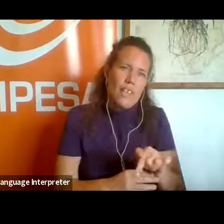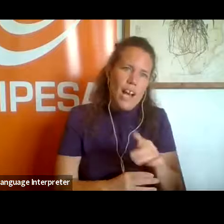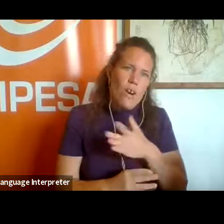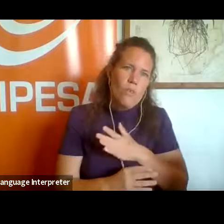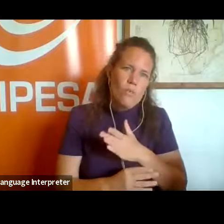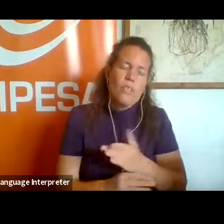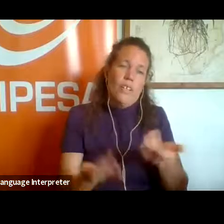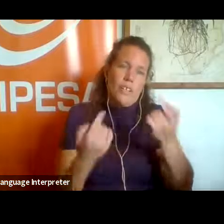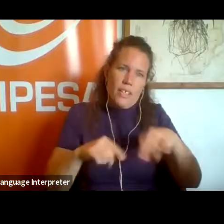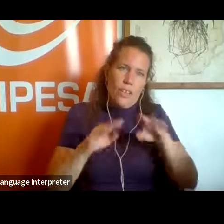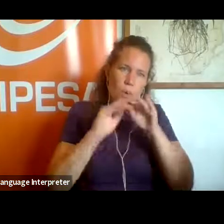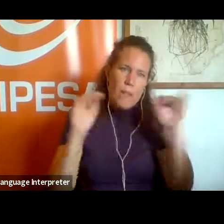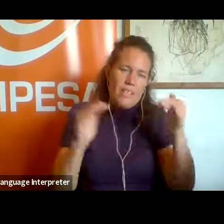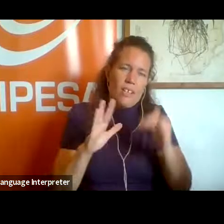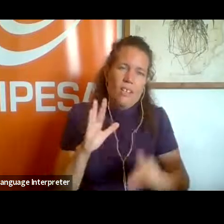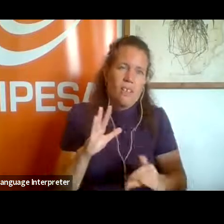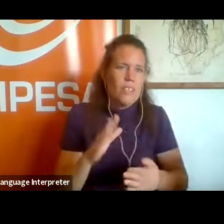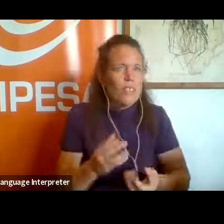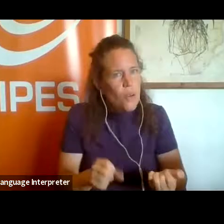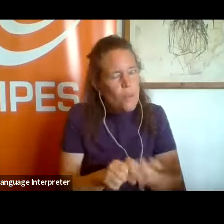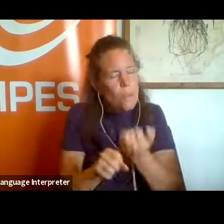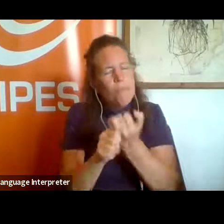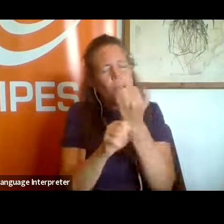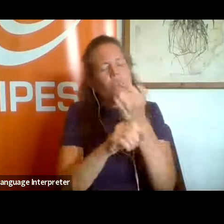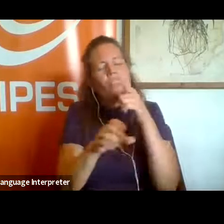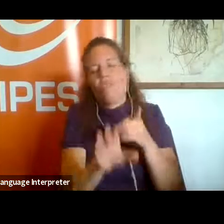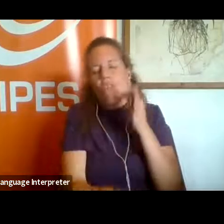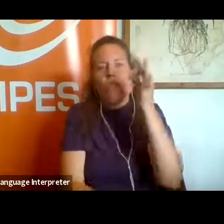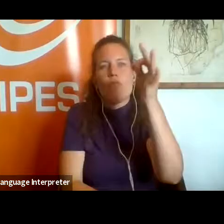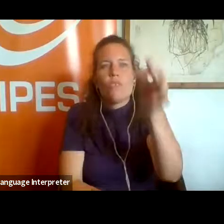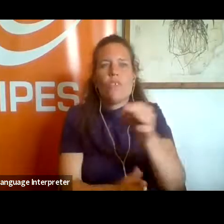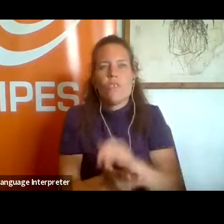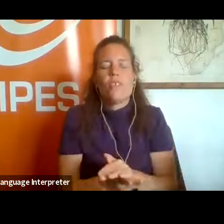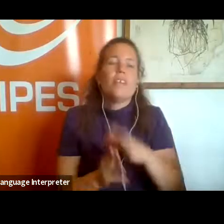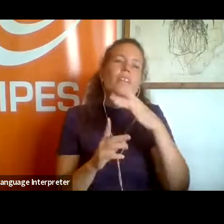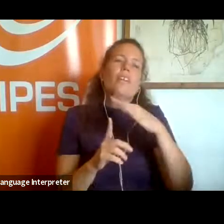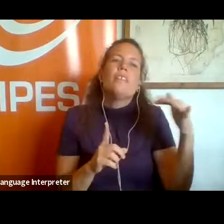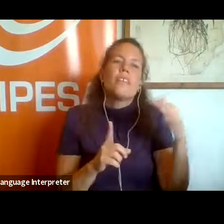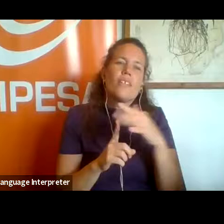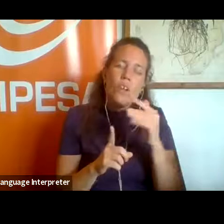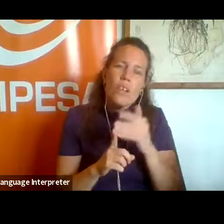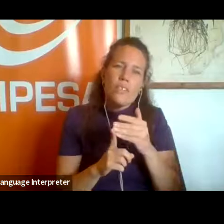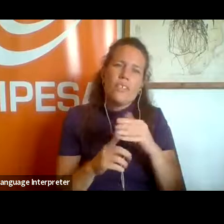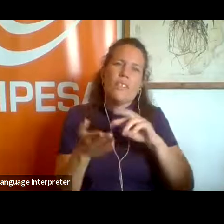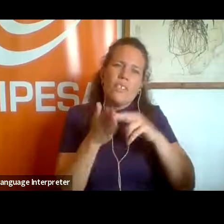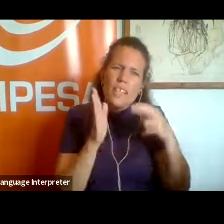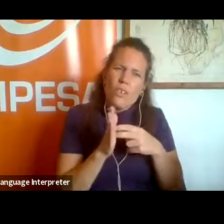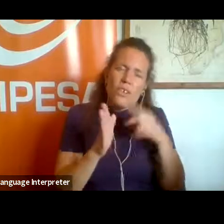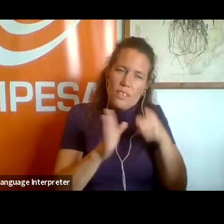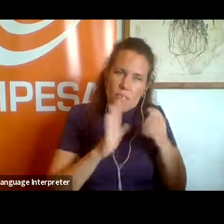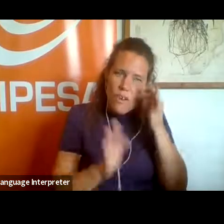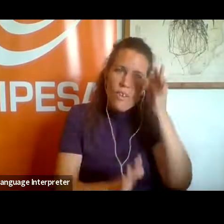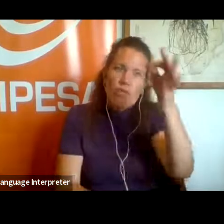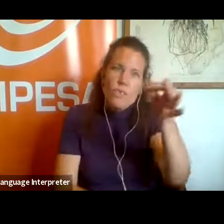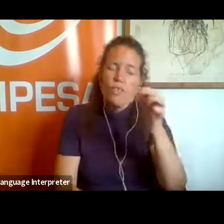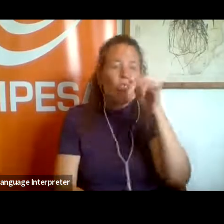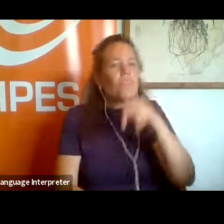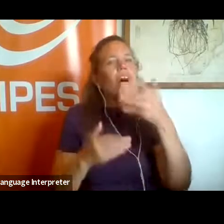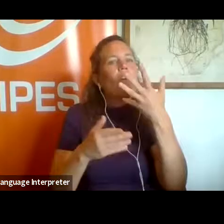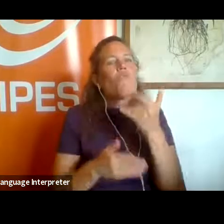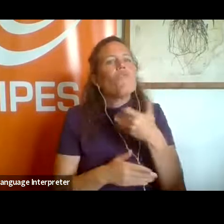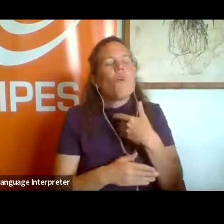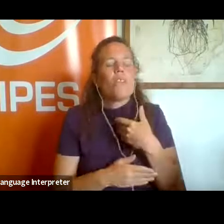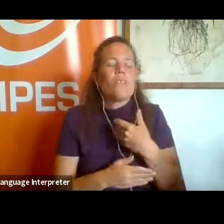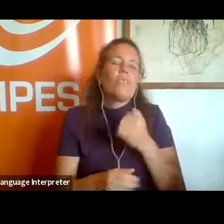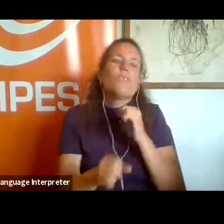developing infrastructure and building for the future. Digital technologies are the future. So you want to make sure that the infrastructure that is built